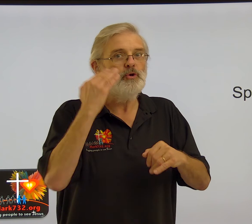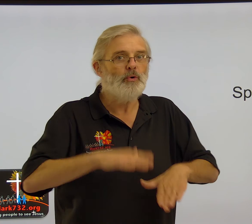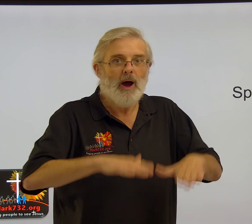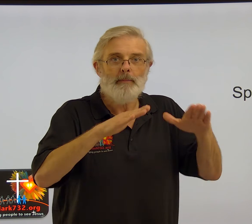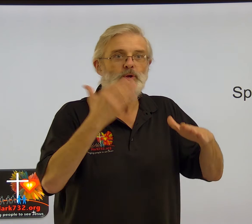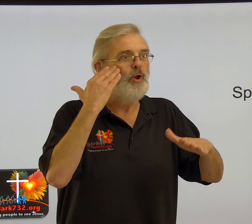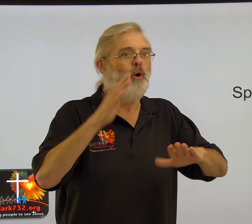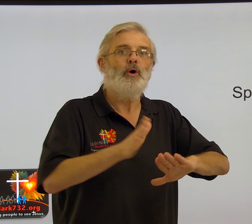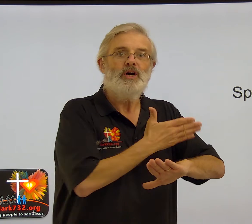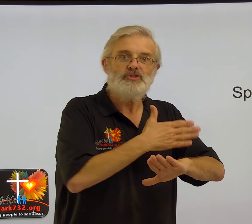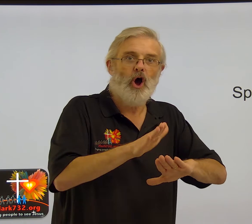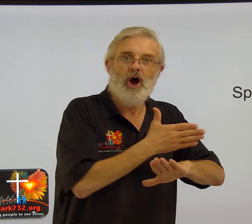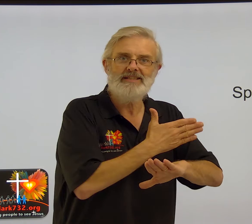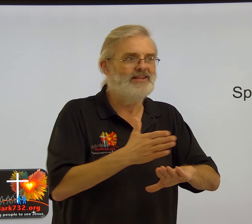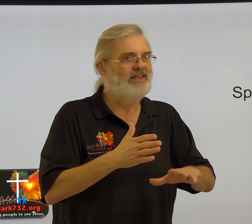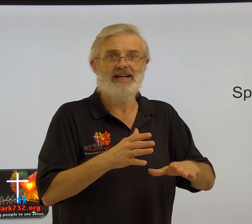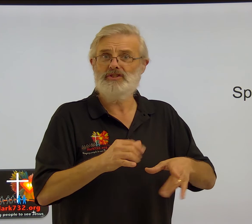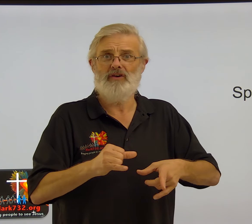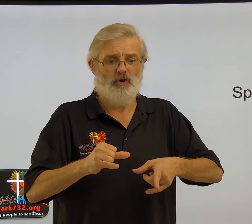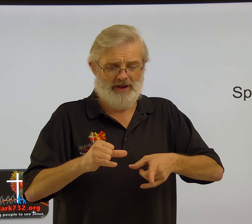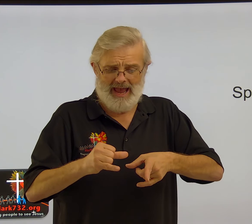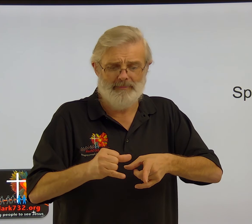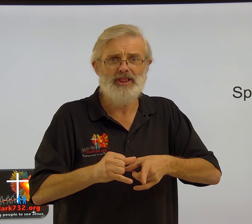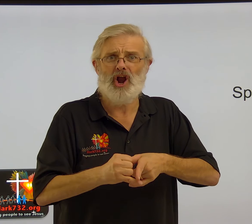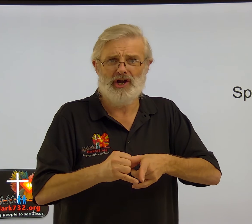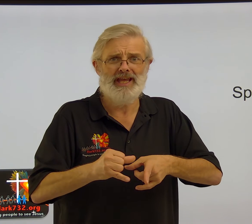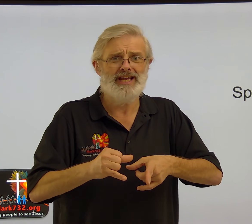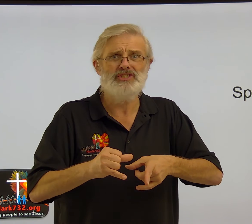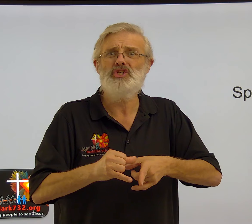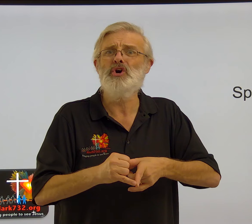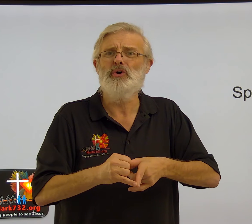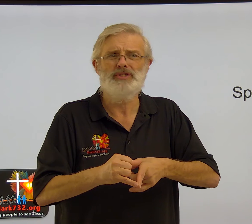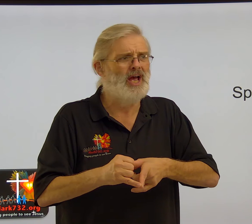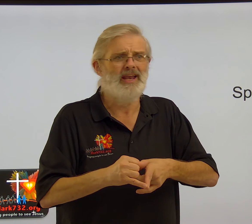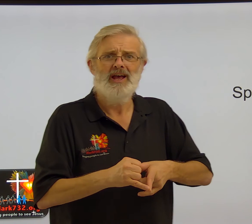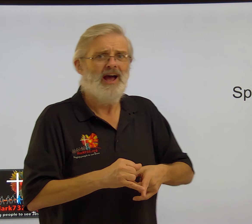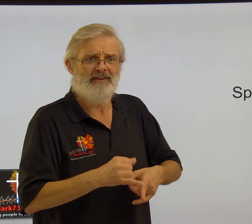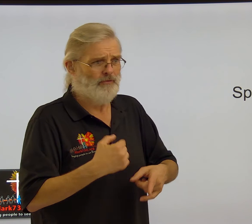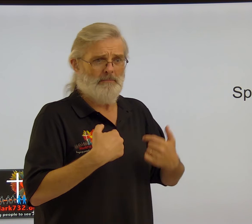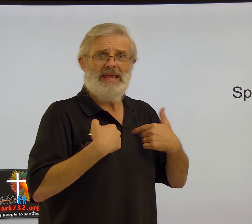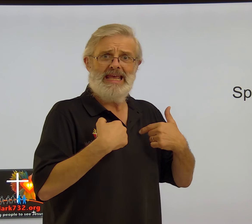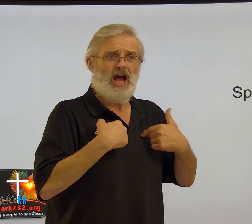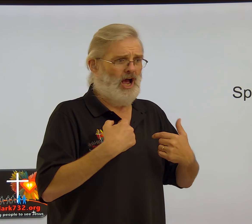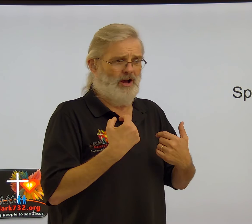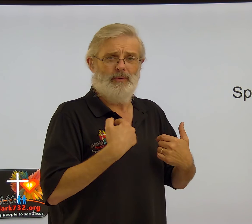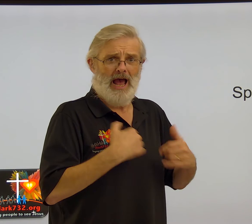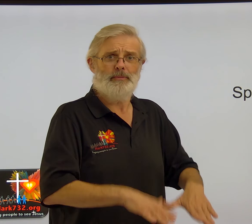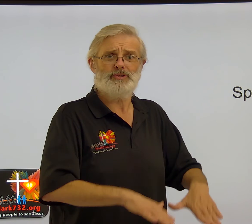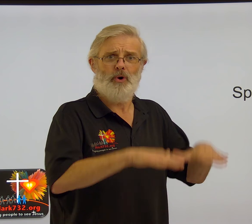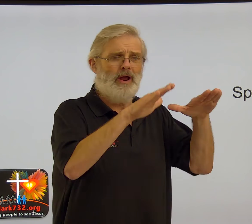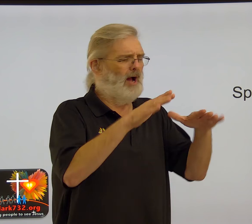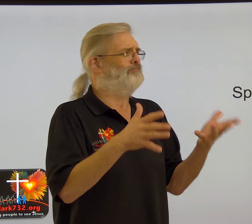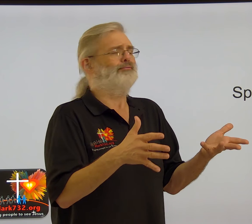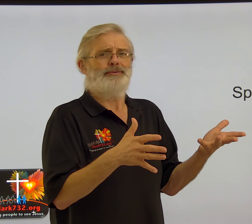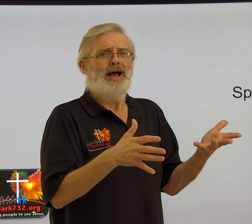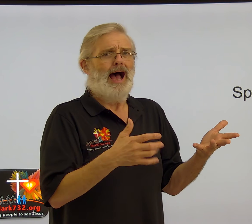up, songs and things, the vocabulary is huge. And for me, when I was growing up, I